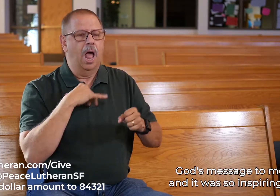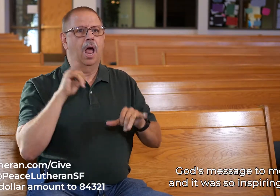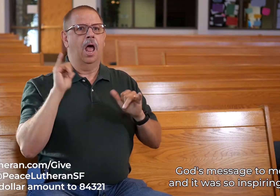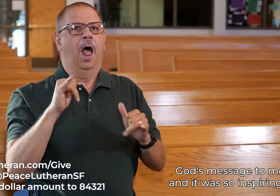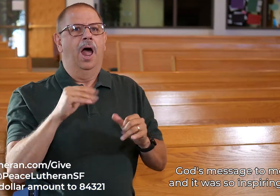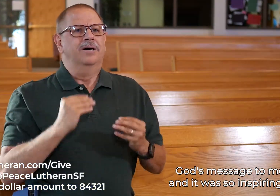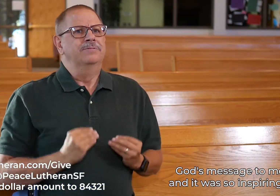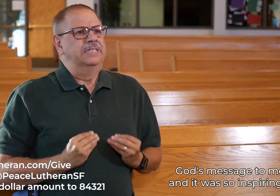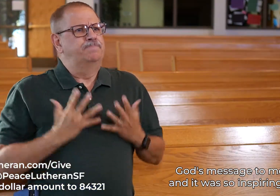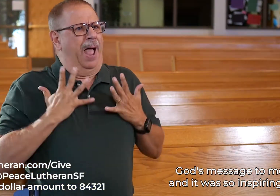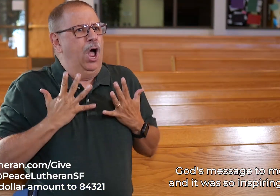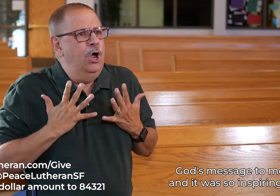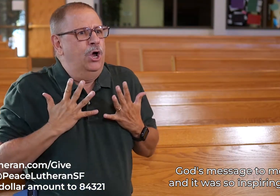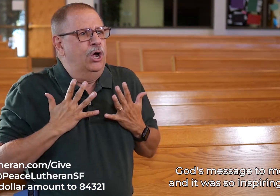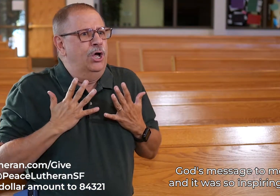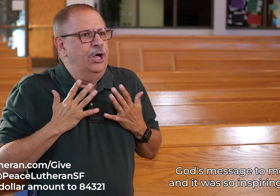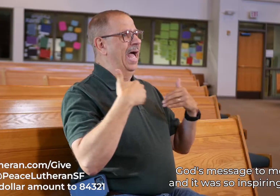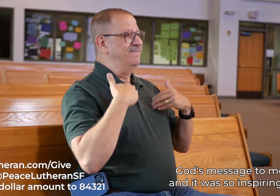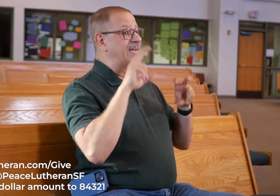me, and it was so inspiring.